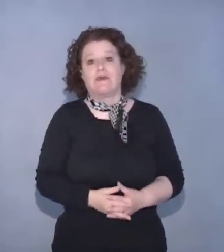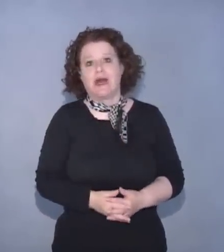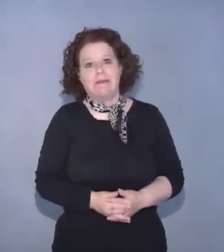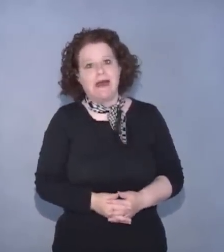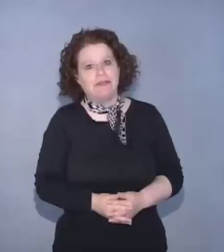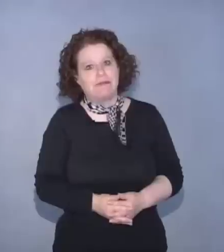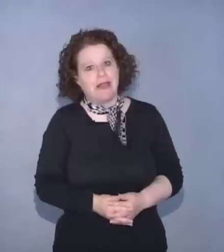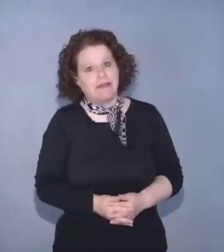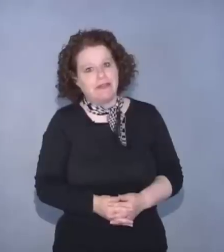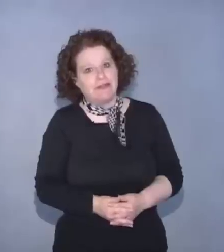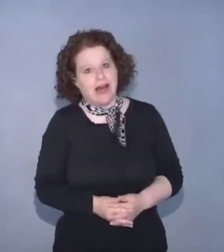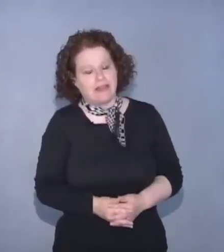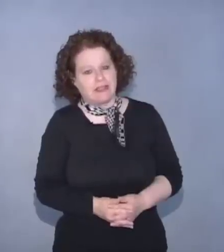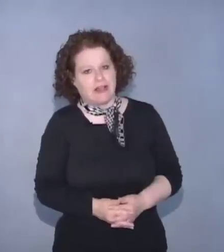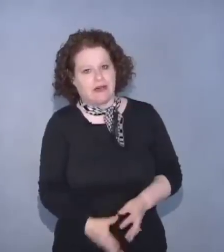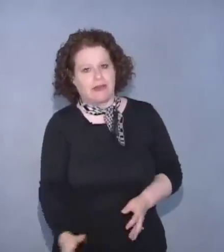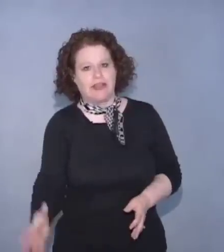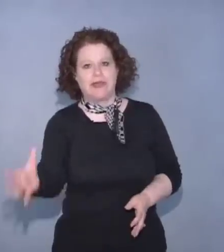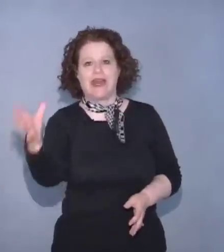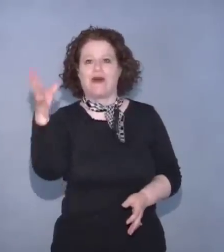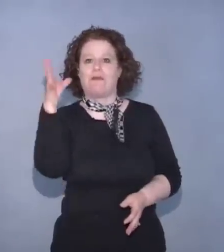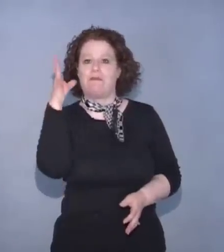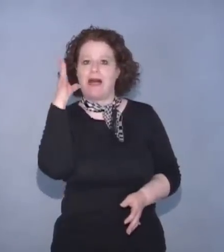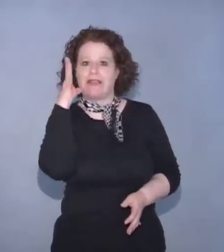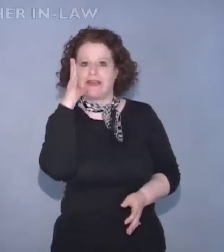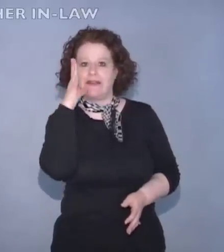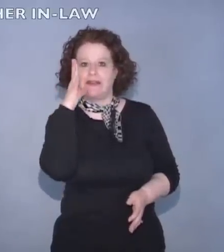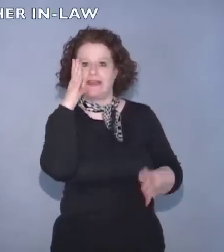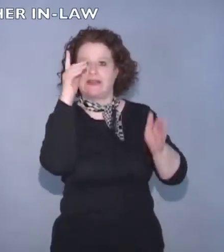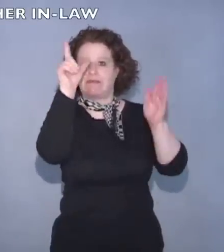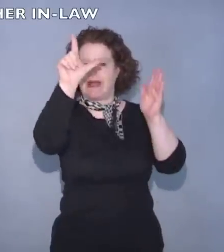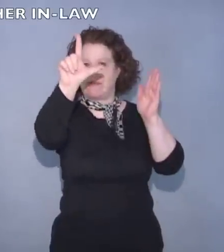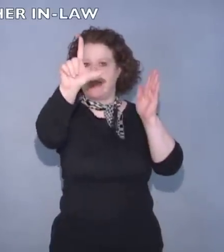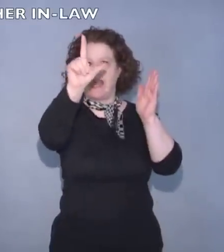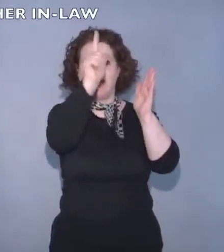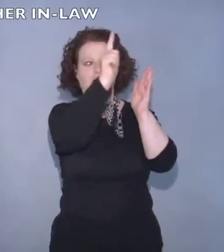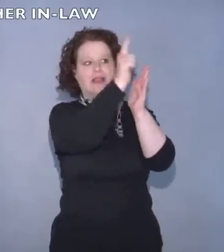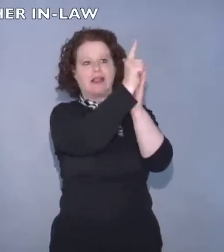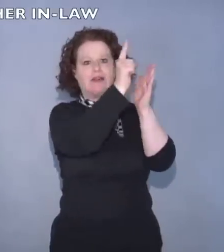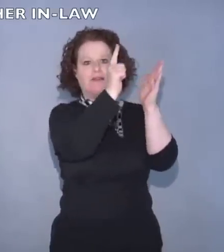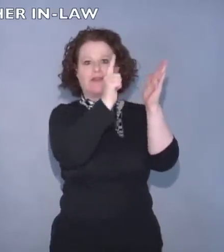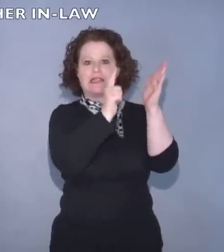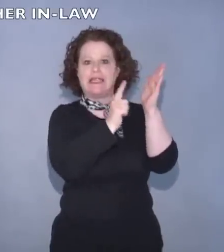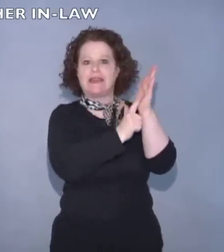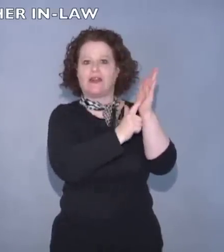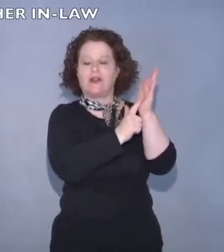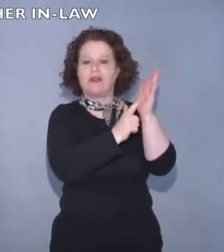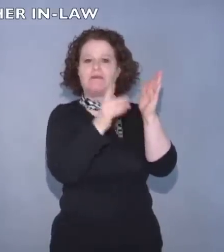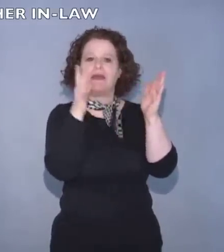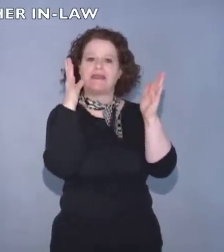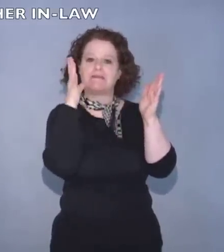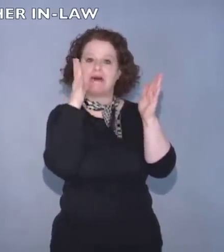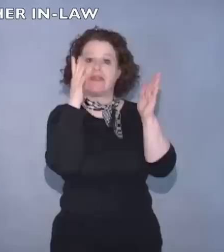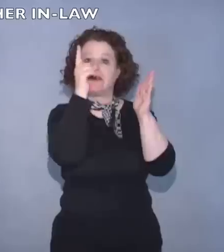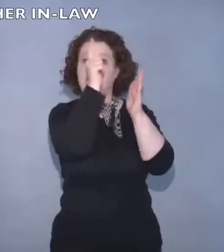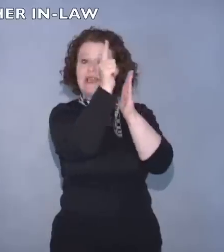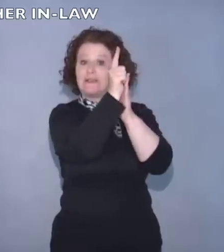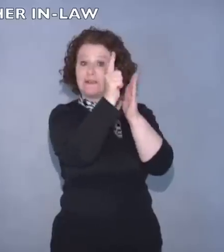What about the mother and the father-in-law? Well, here we go. Mother, combined with the L for legal, makes